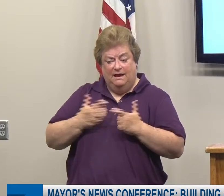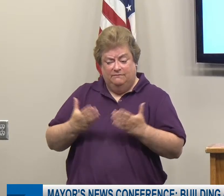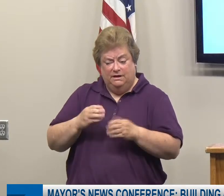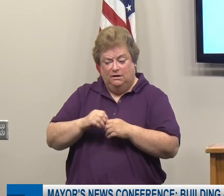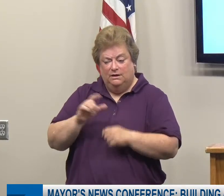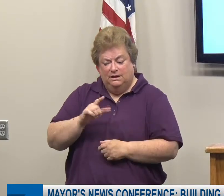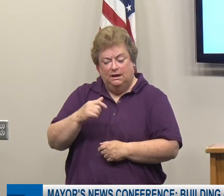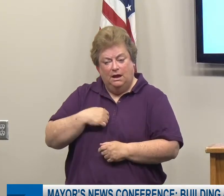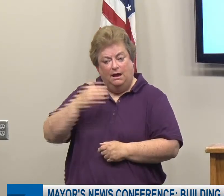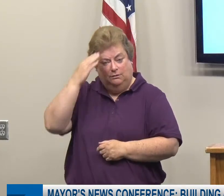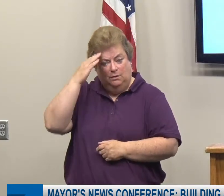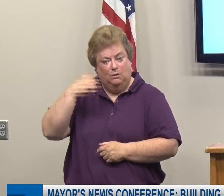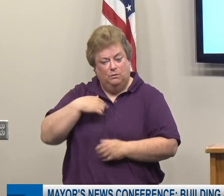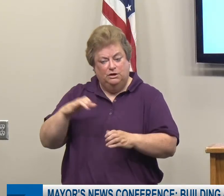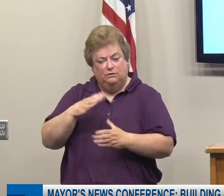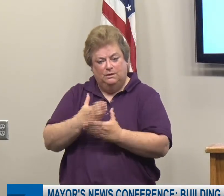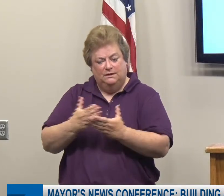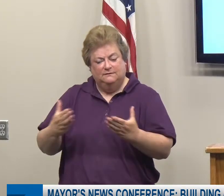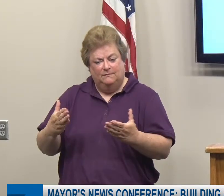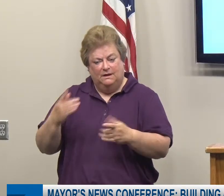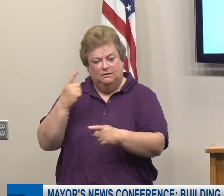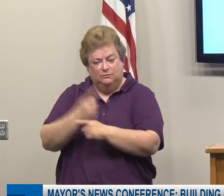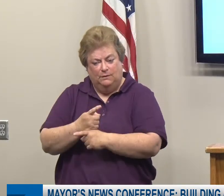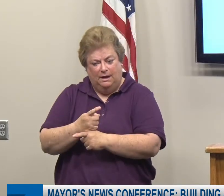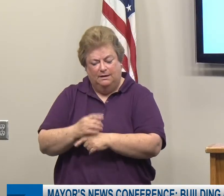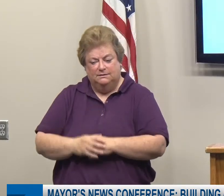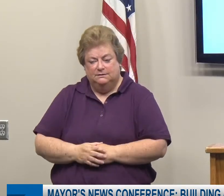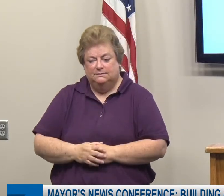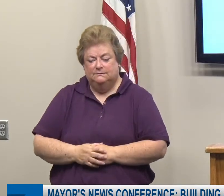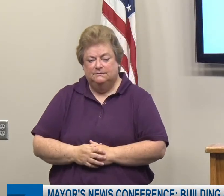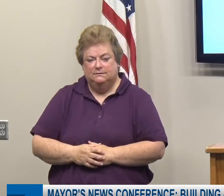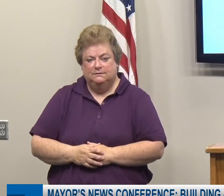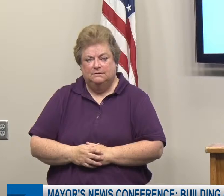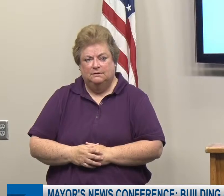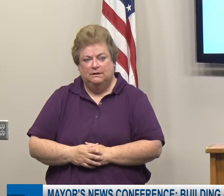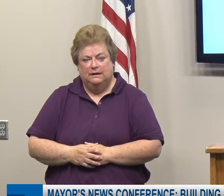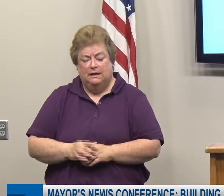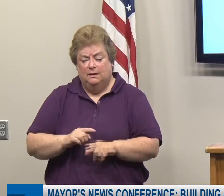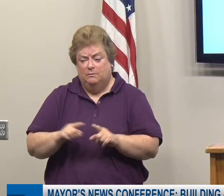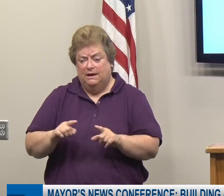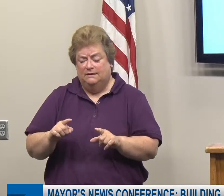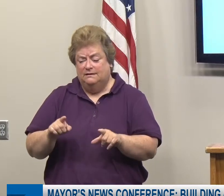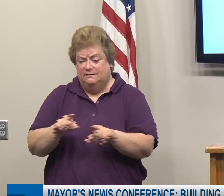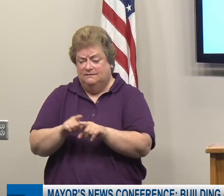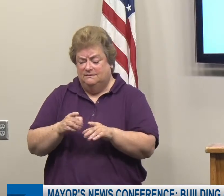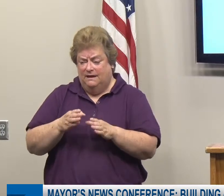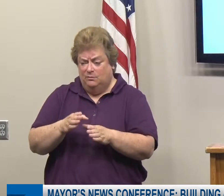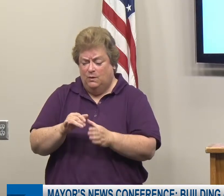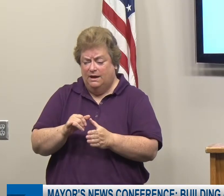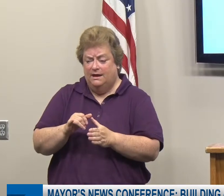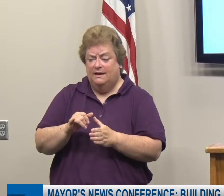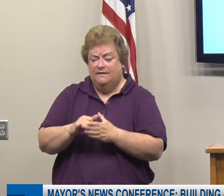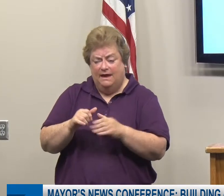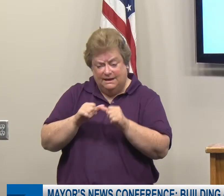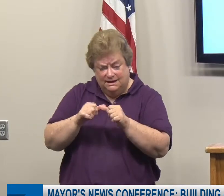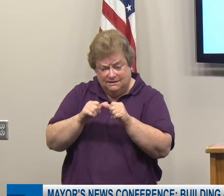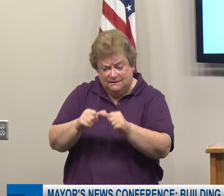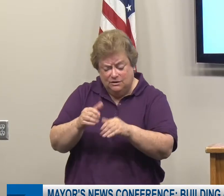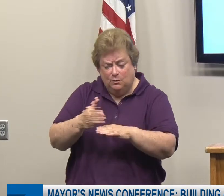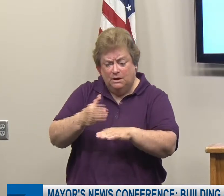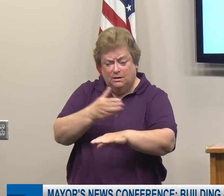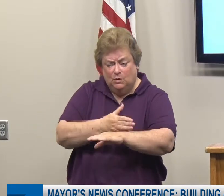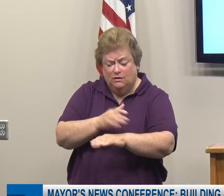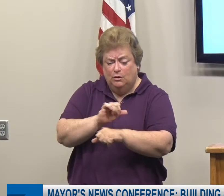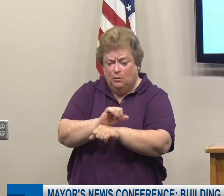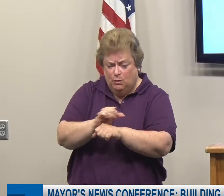things right. In the same manner, the mindset, the mantra of continuous improvement, of working with